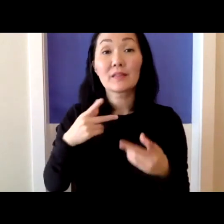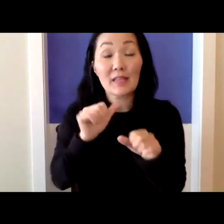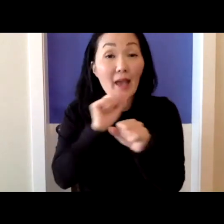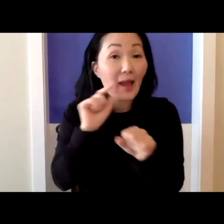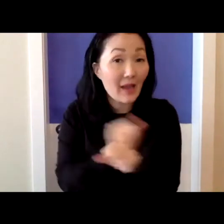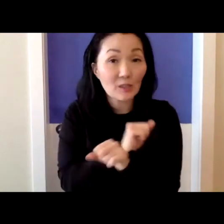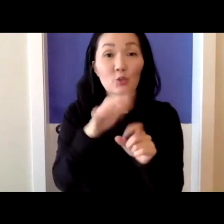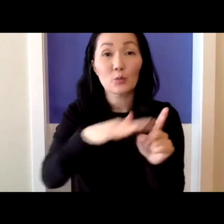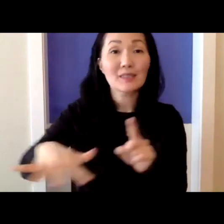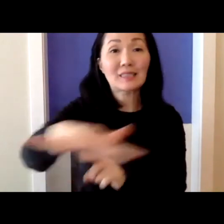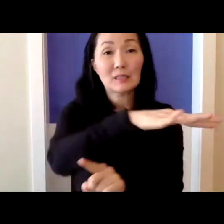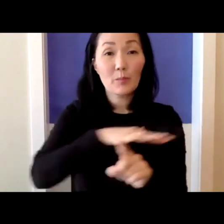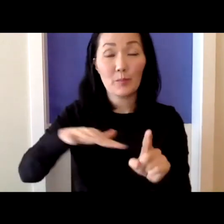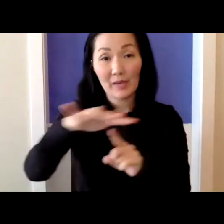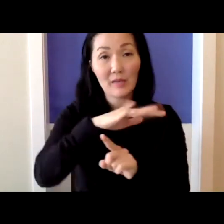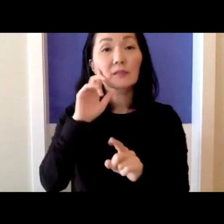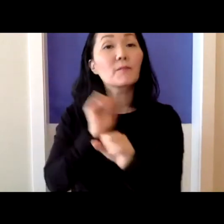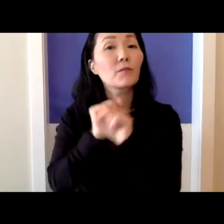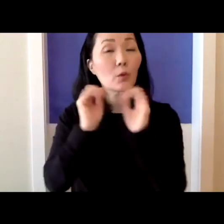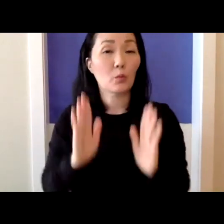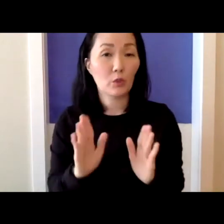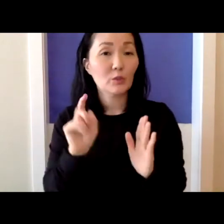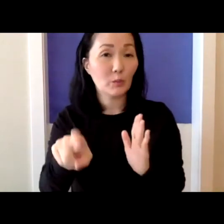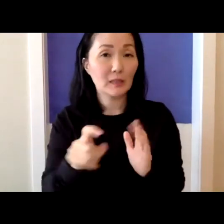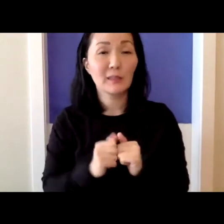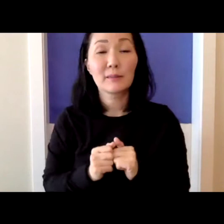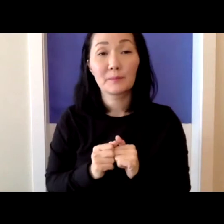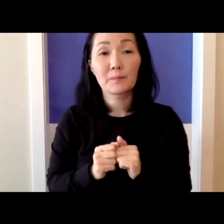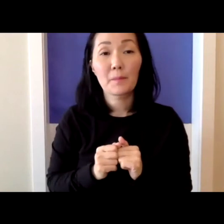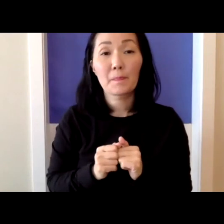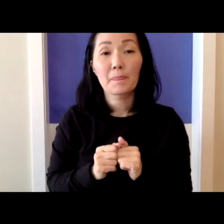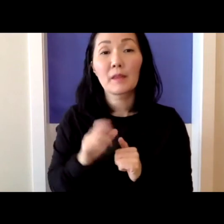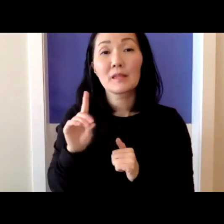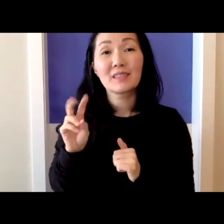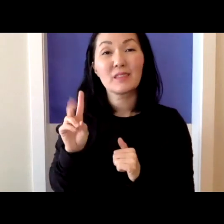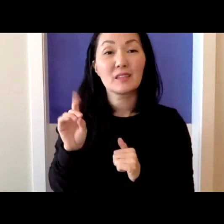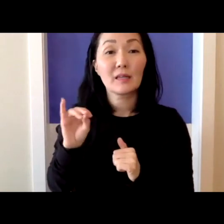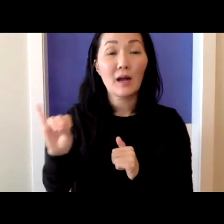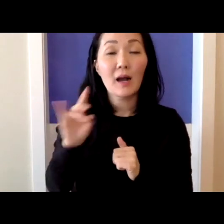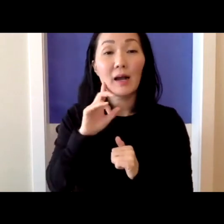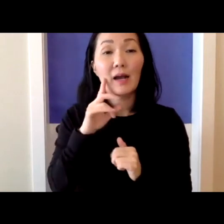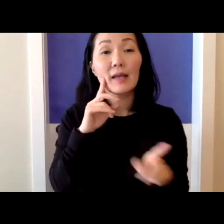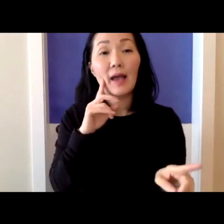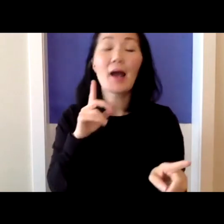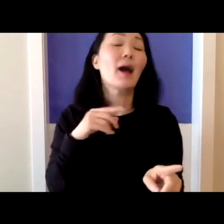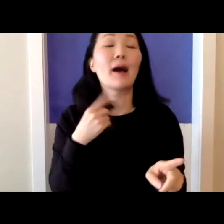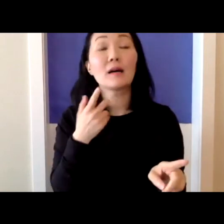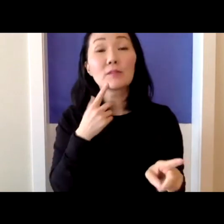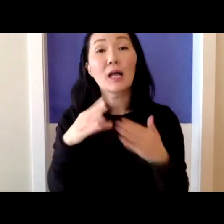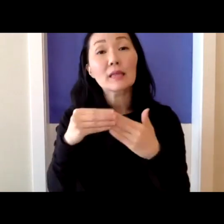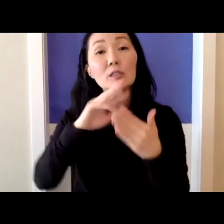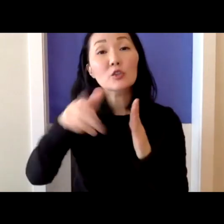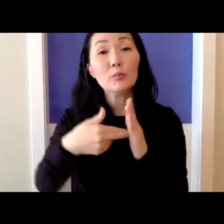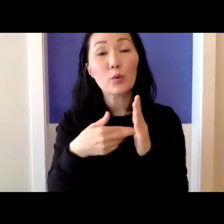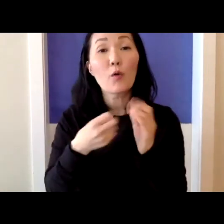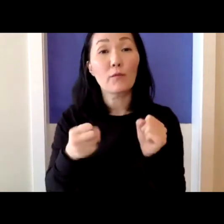accommodate these workers. The DVBI takes a leadership role in many aspects of downtown Vancouver's growth and innovation, but we can't